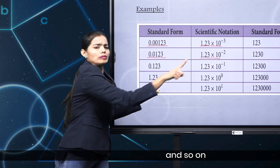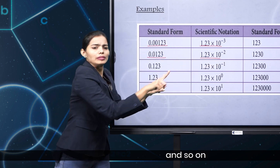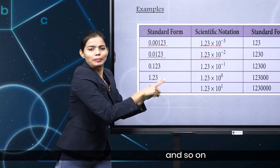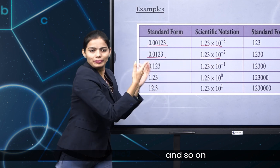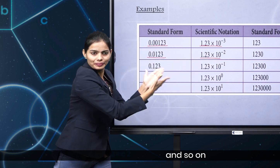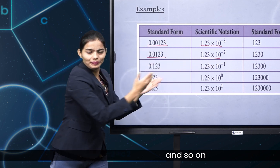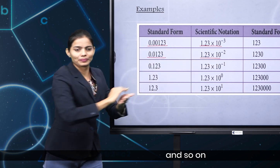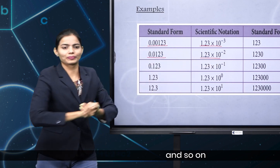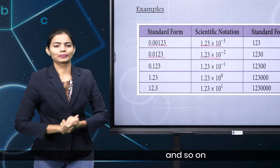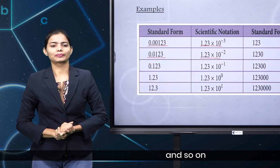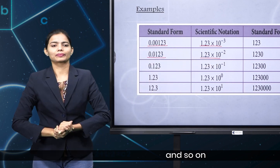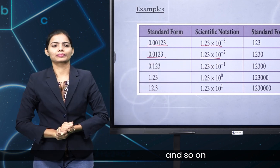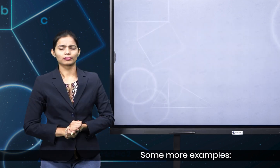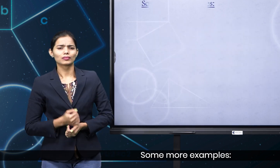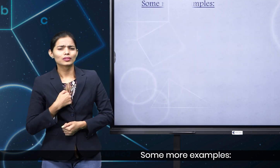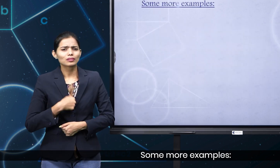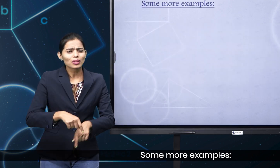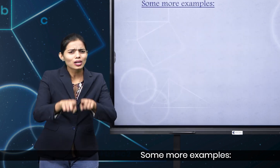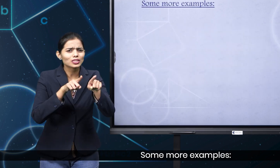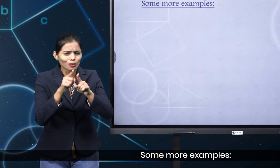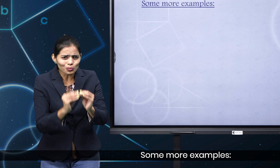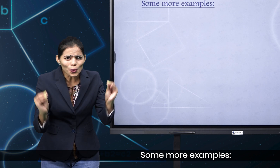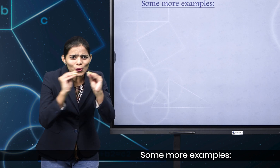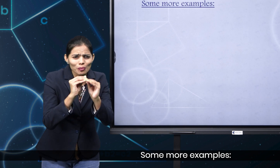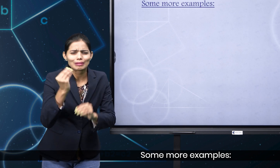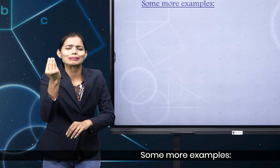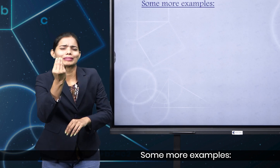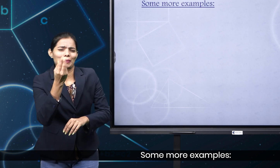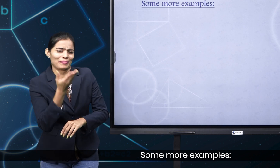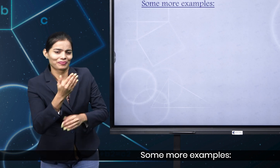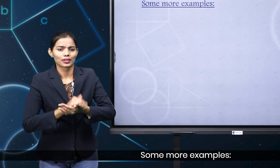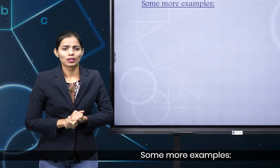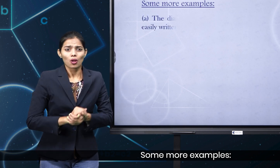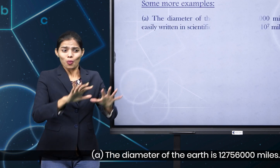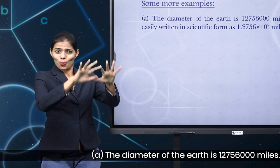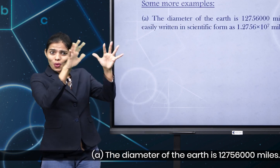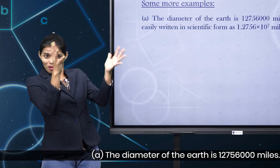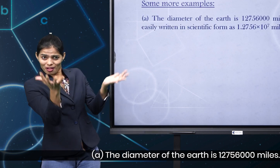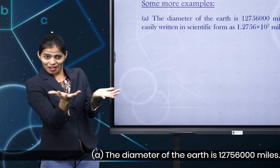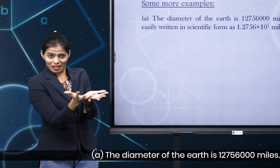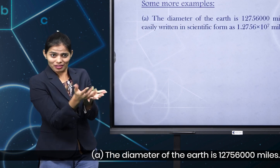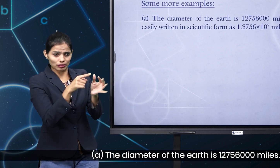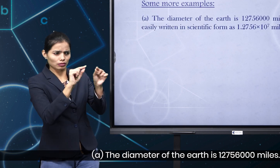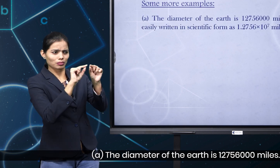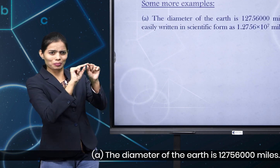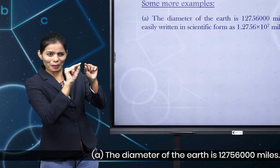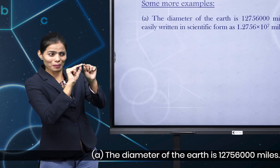Some more examples. The diameter of the Earth is